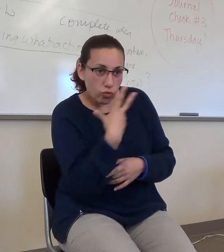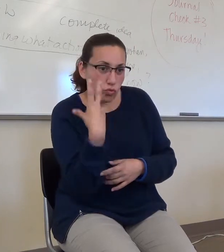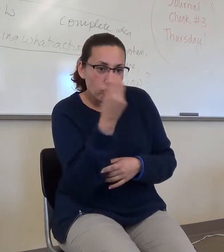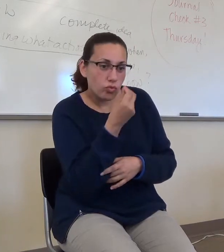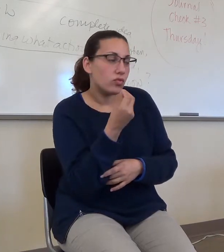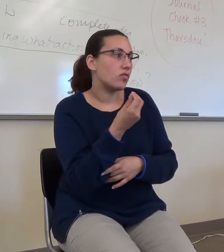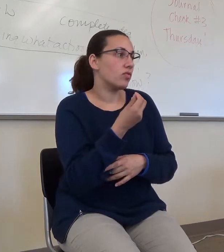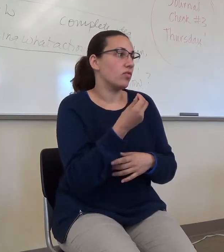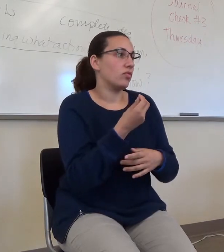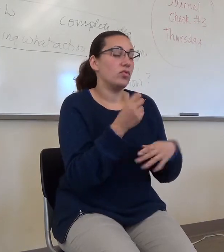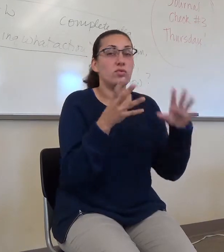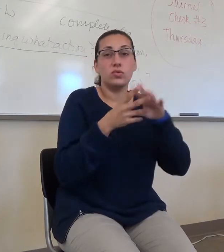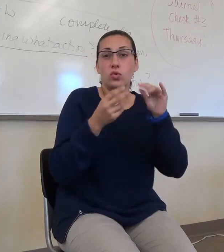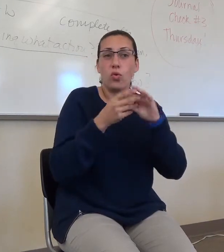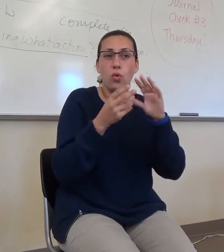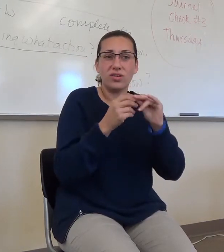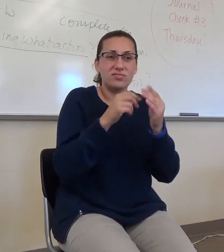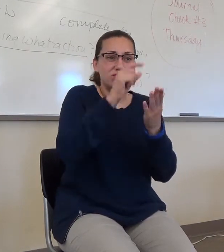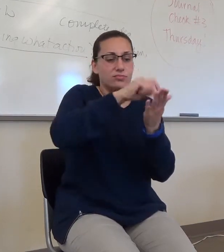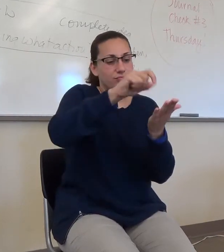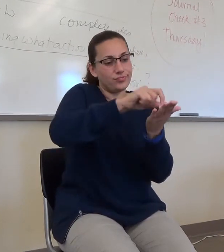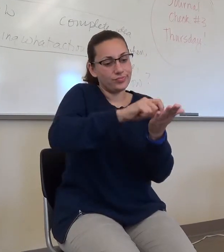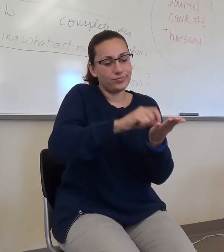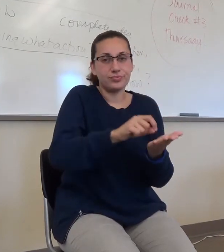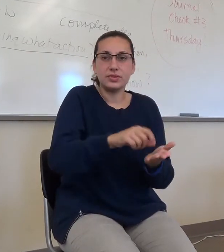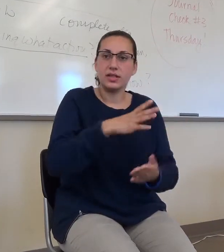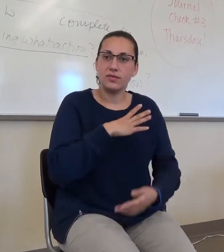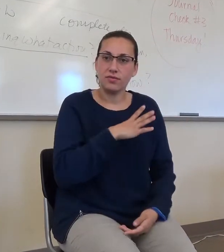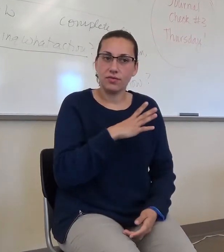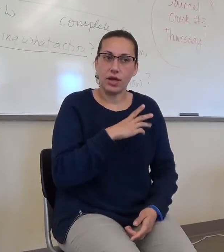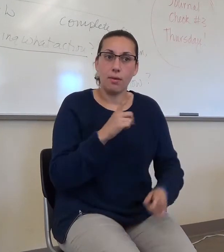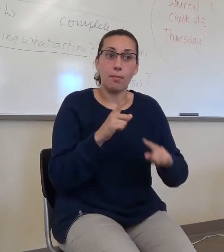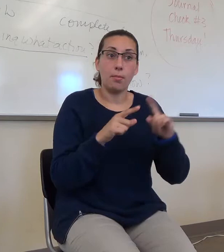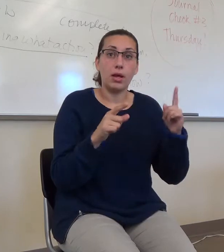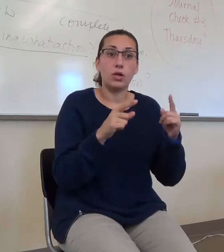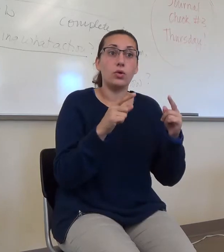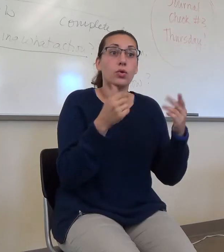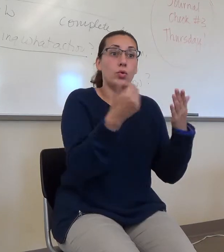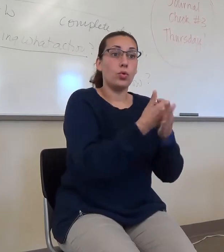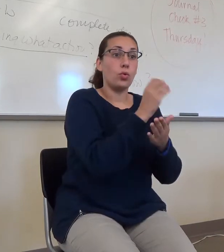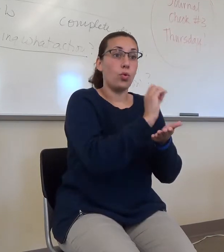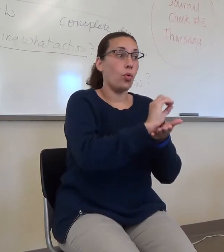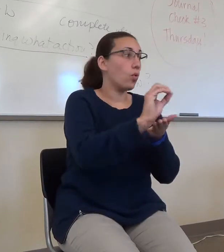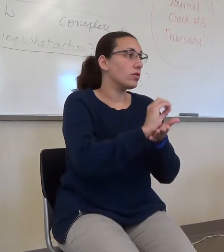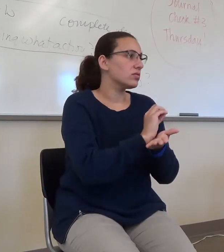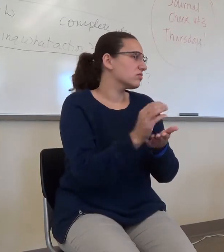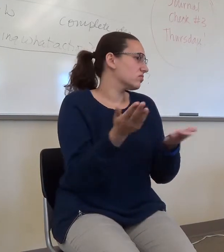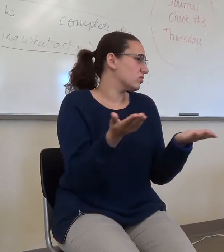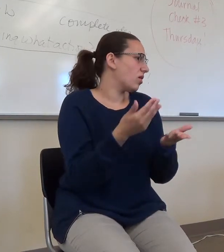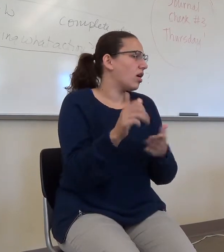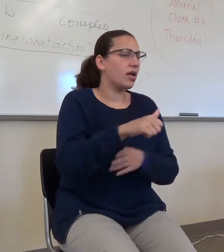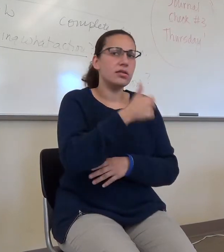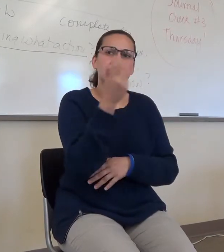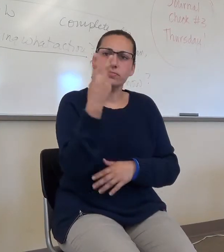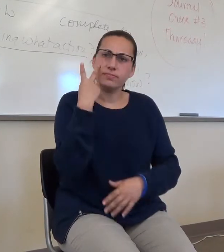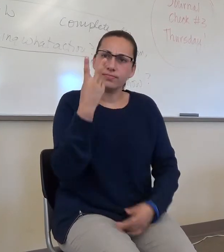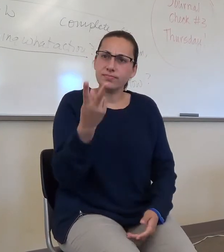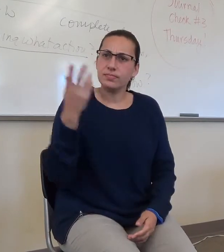stuff out. Okay, so if it's not New Orleans, what else do we see